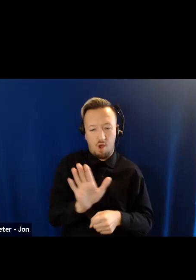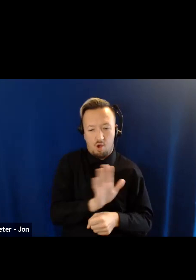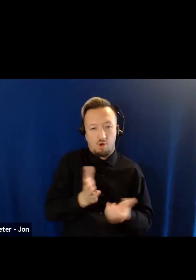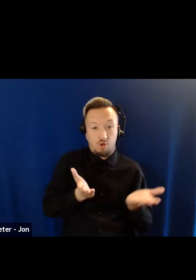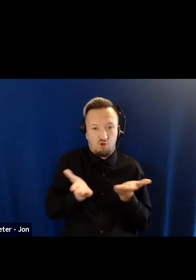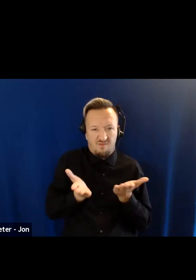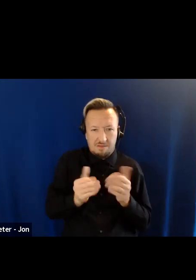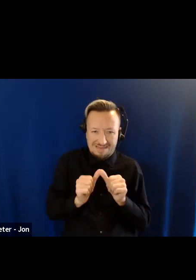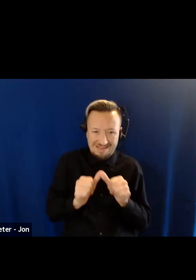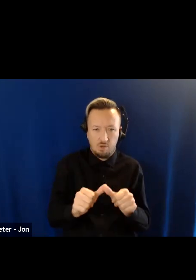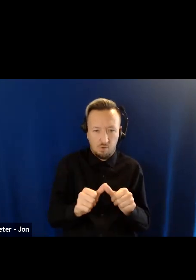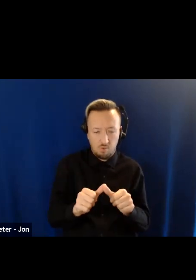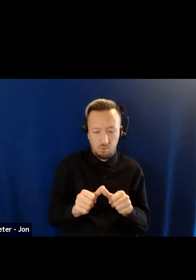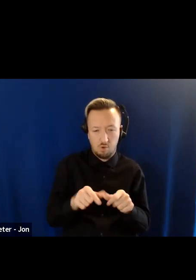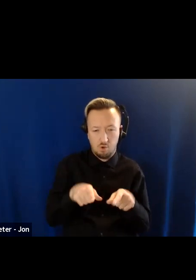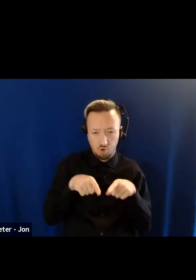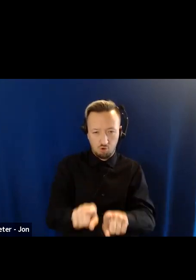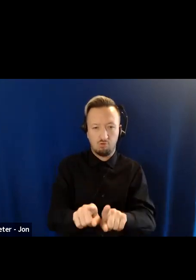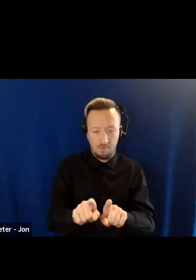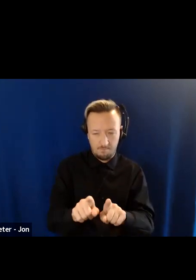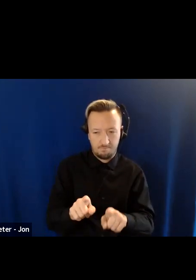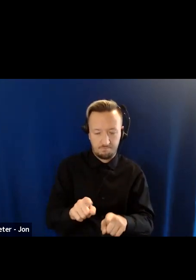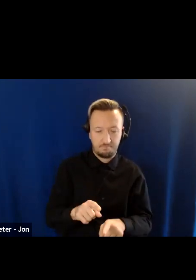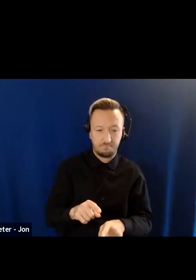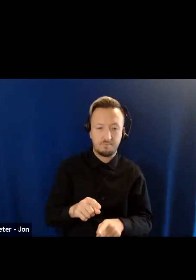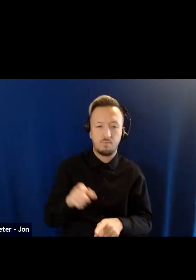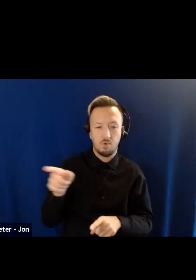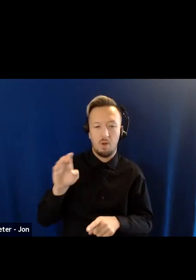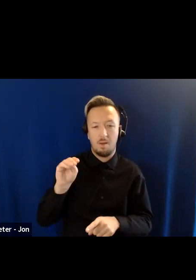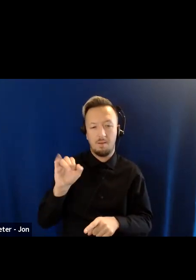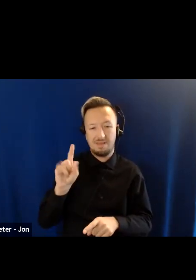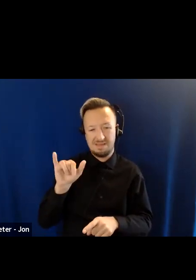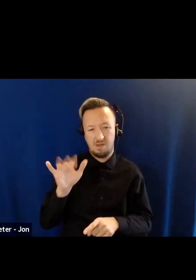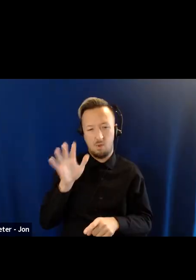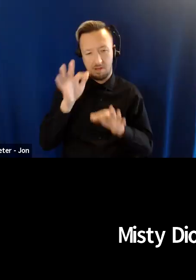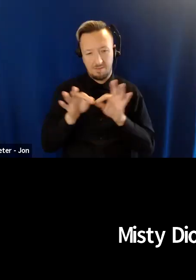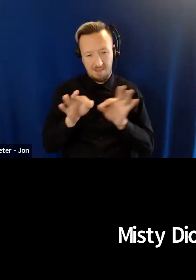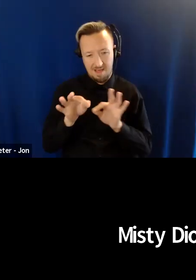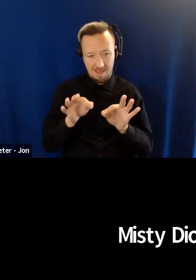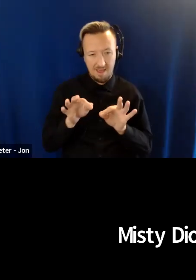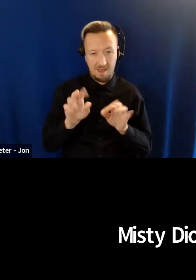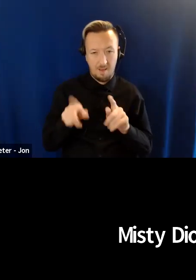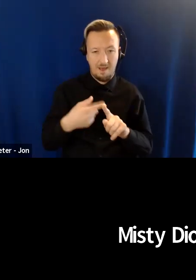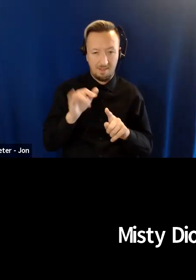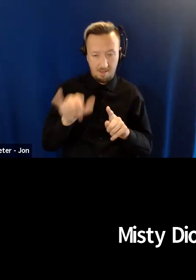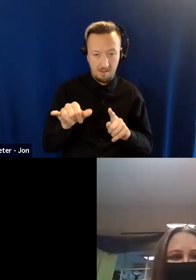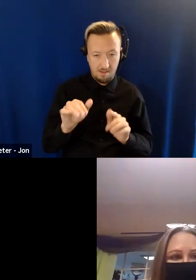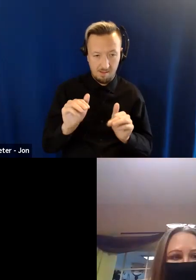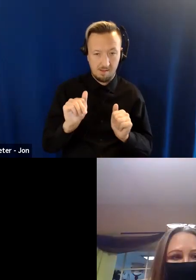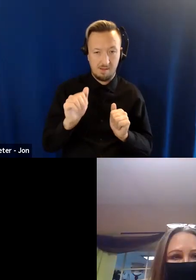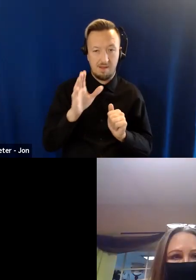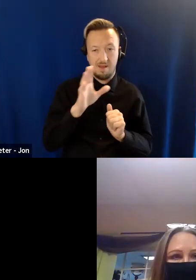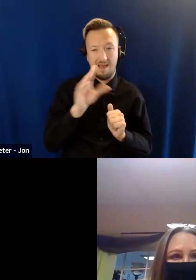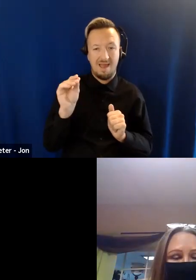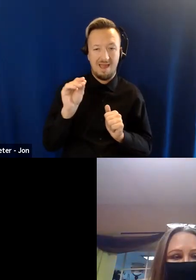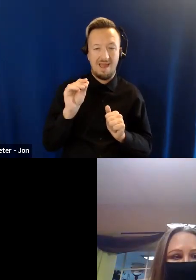the pandemic. So Misty will talk a bit about collaborating with managed care organizations, as well as utilizing